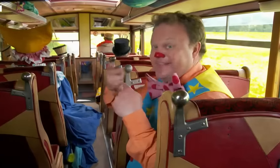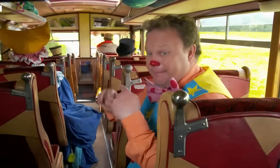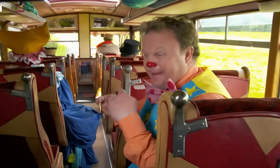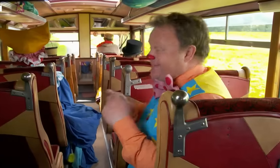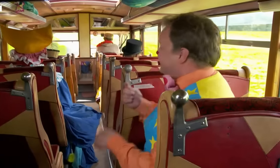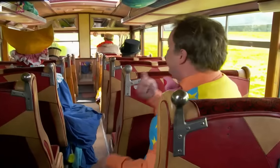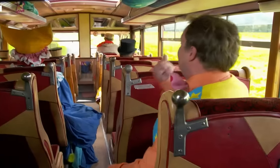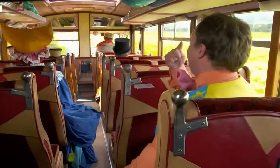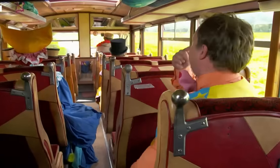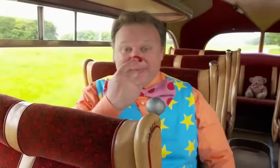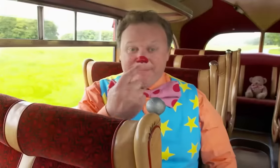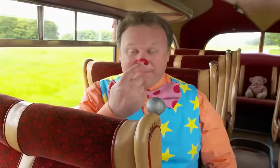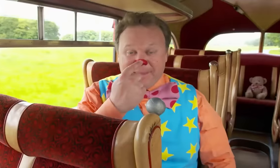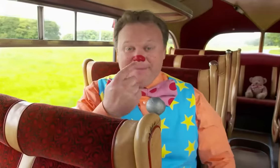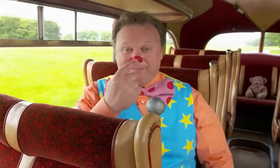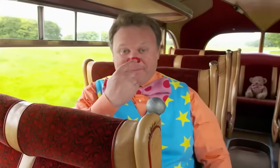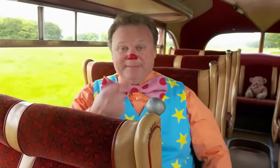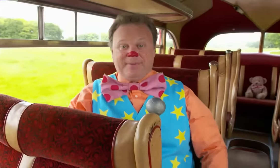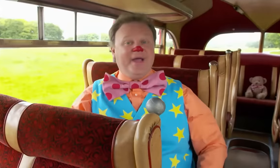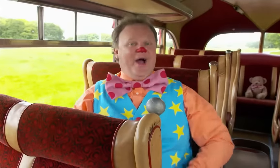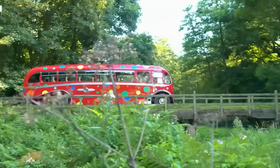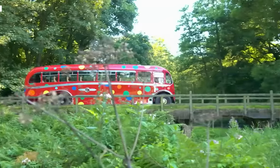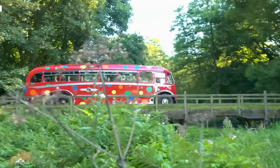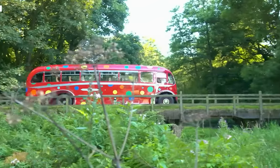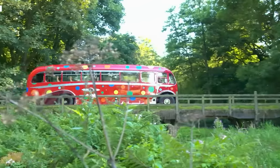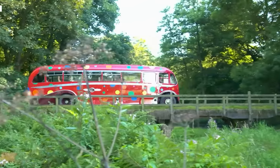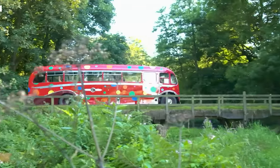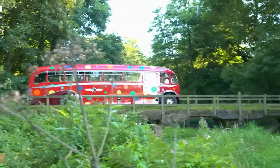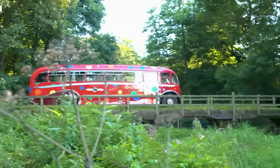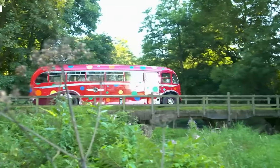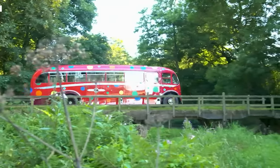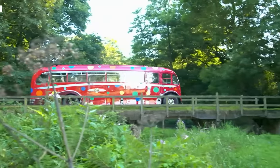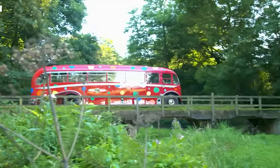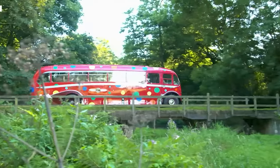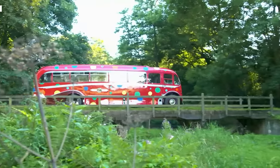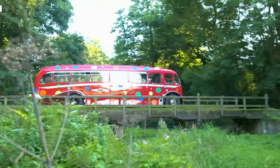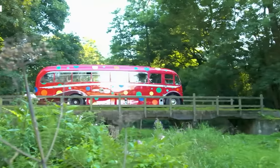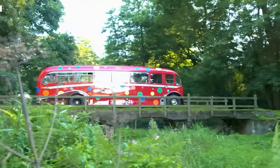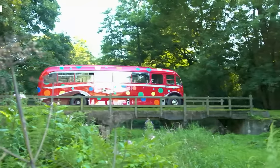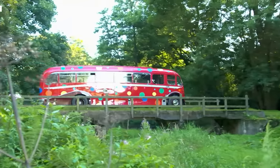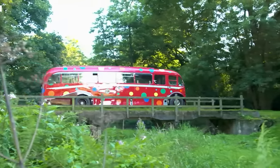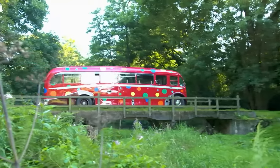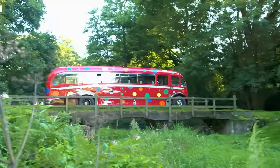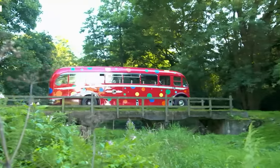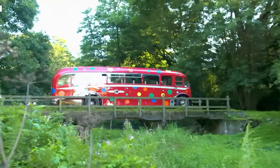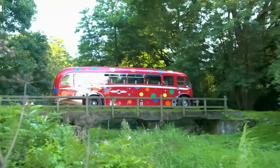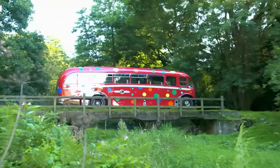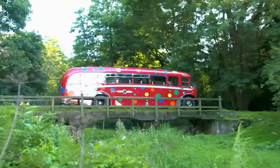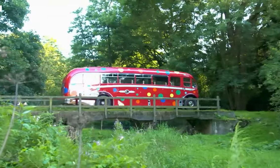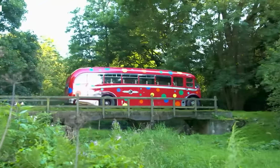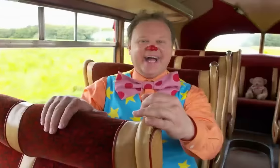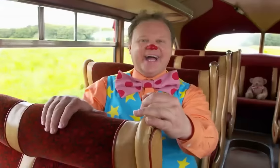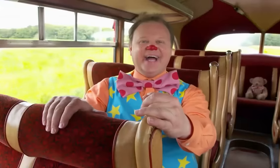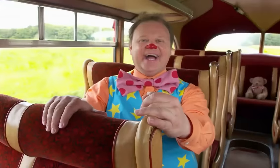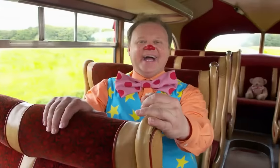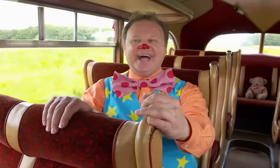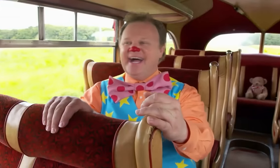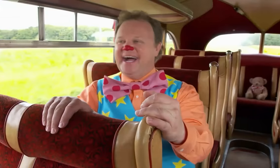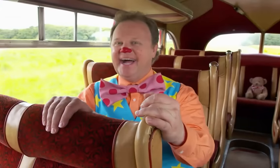the bus go beep, beep, beep. All day long. Woohoo! Hello, Mr